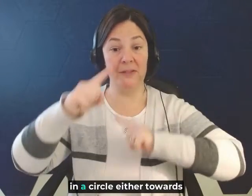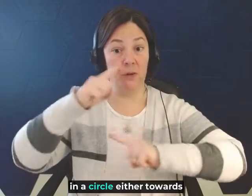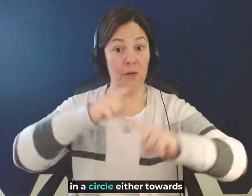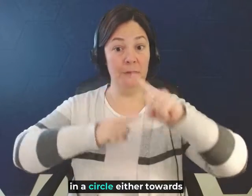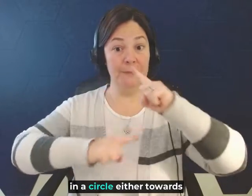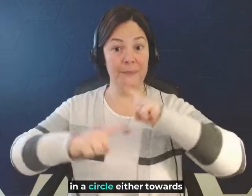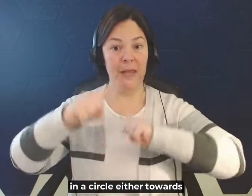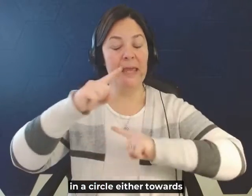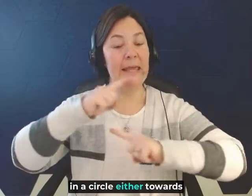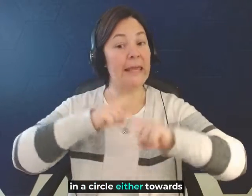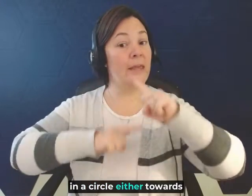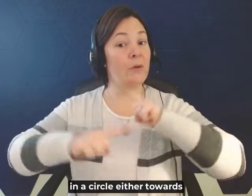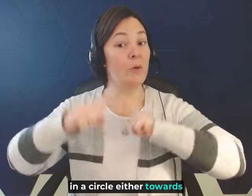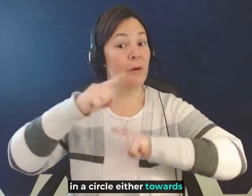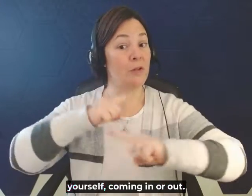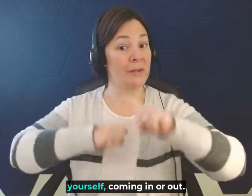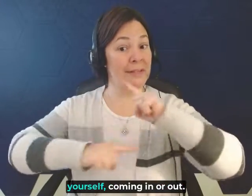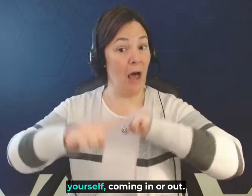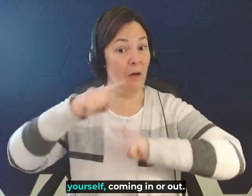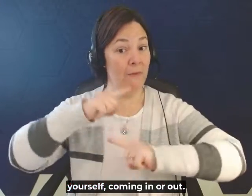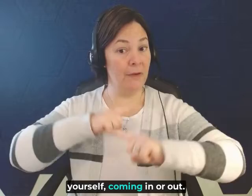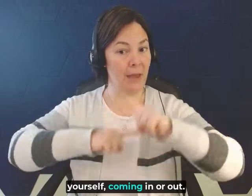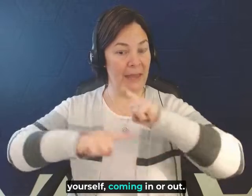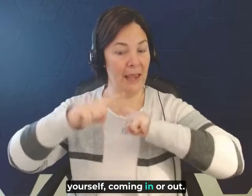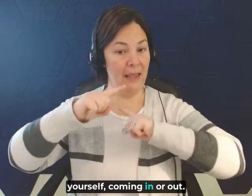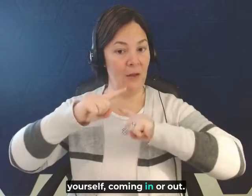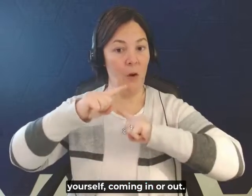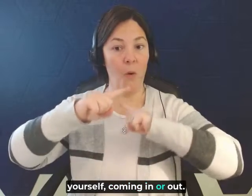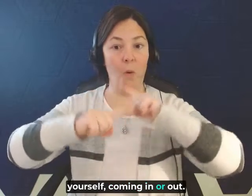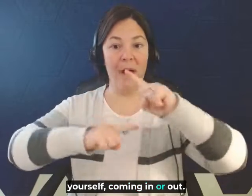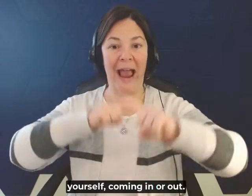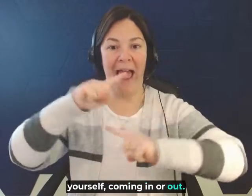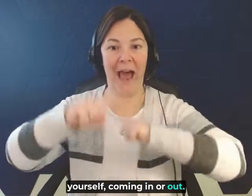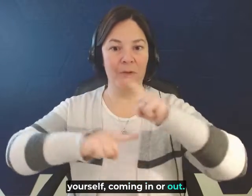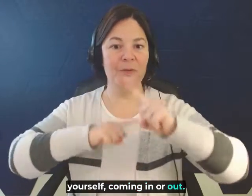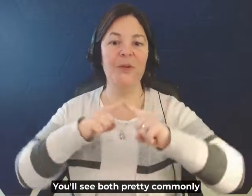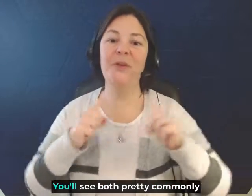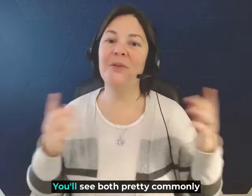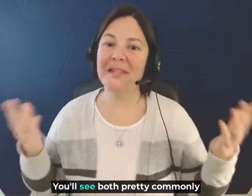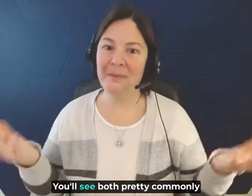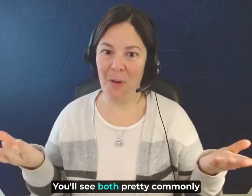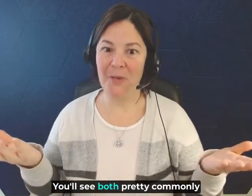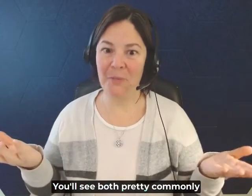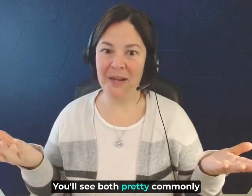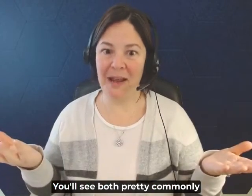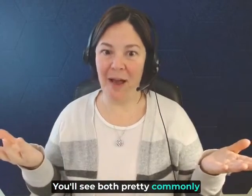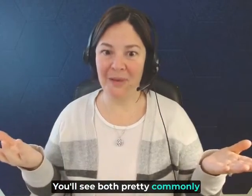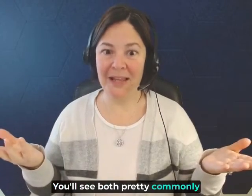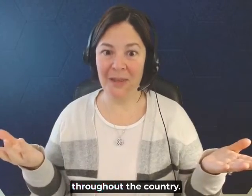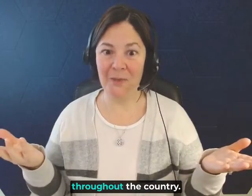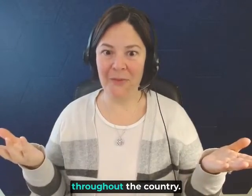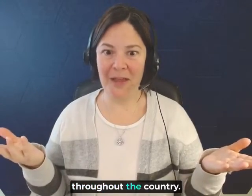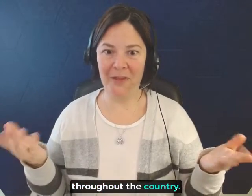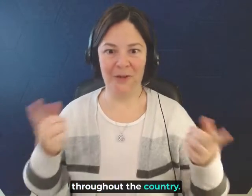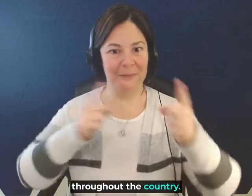circle, either towards yourself, coming in, or out. You'll see both pretty commonly throughout the country.